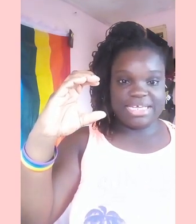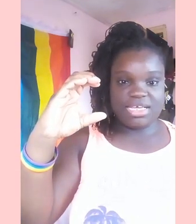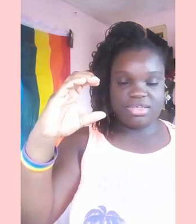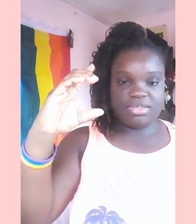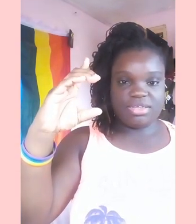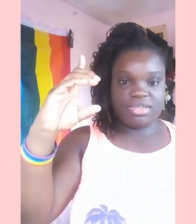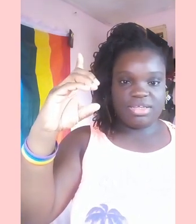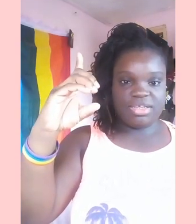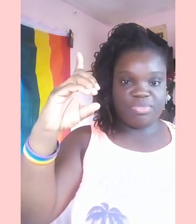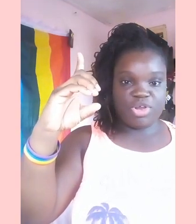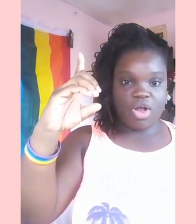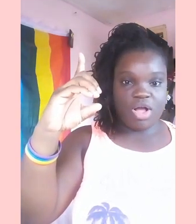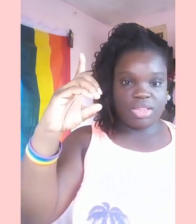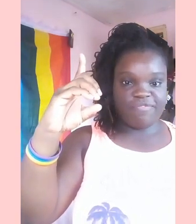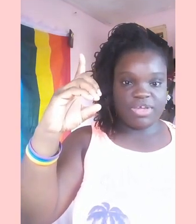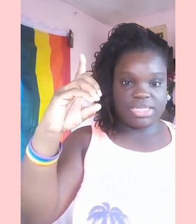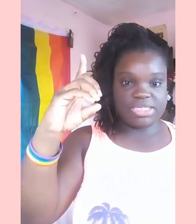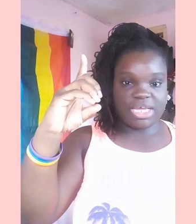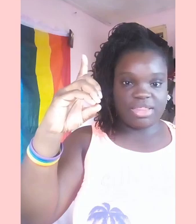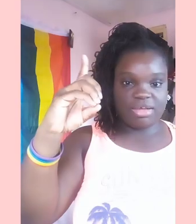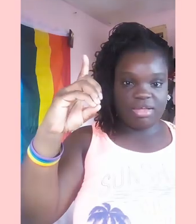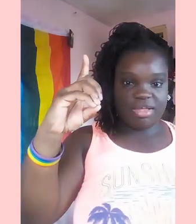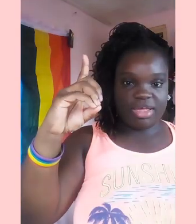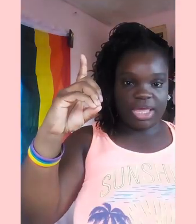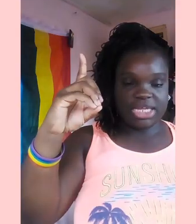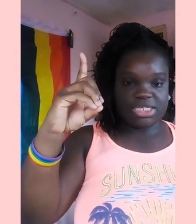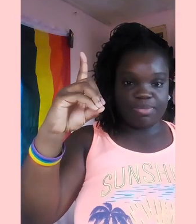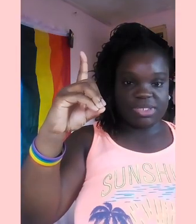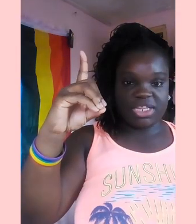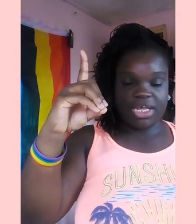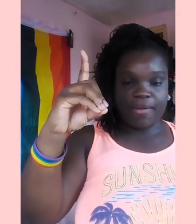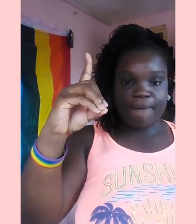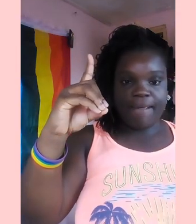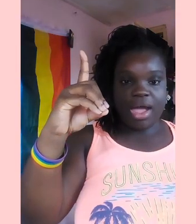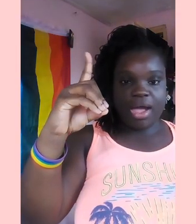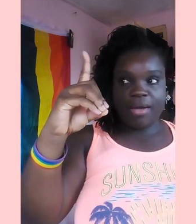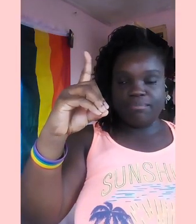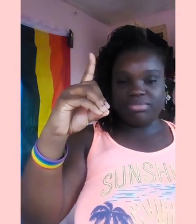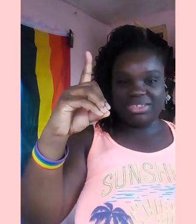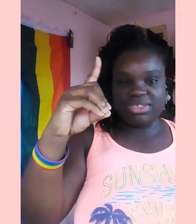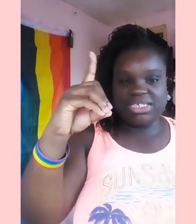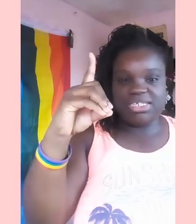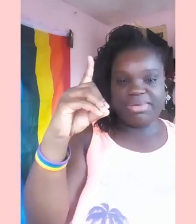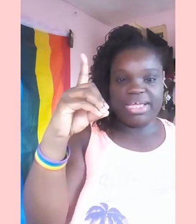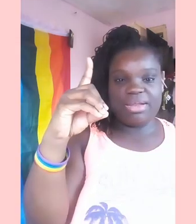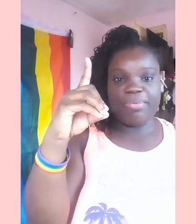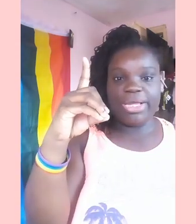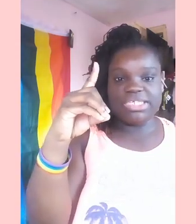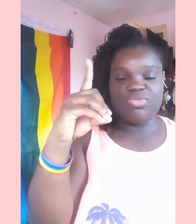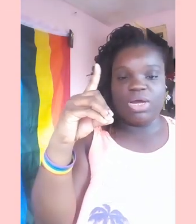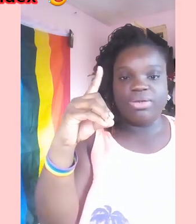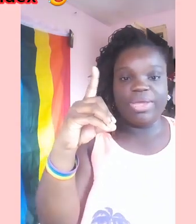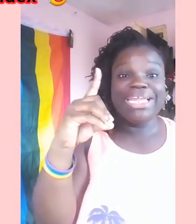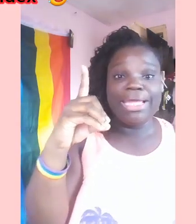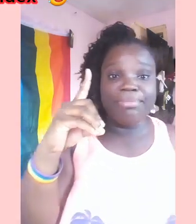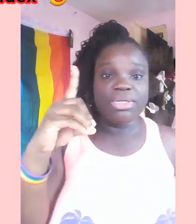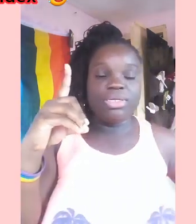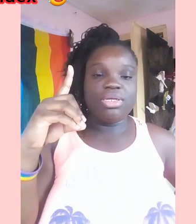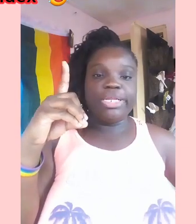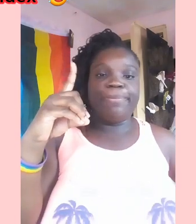D. Bring all the fingers together except the what's this name again? The pointing one. Wait, name. The